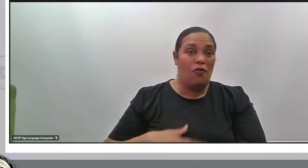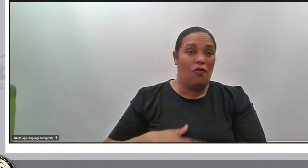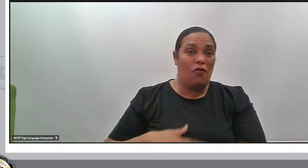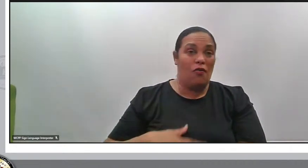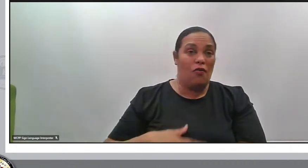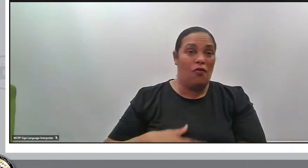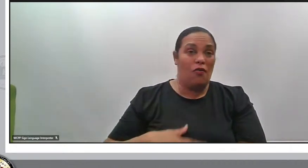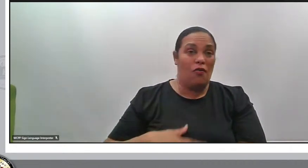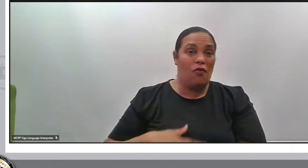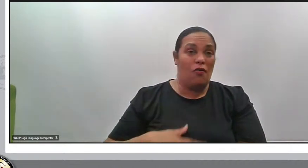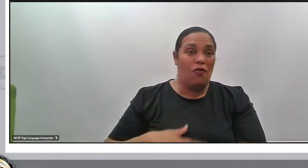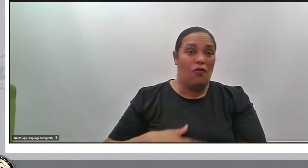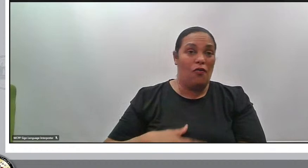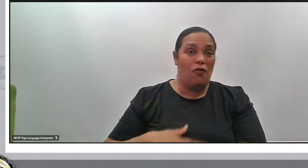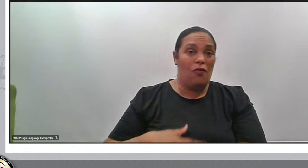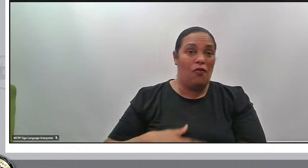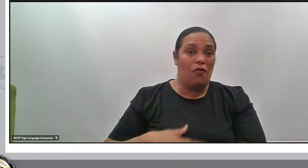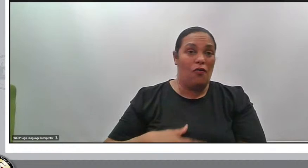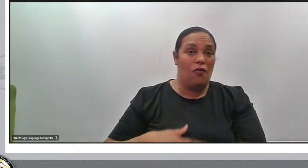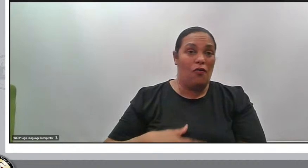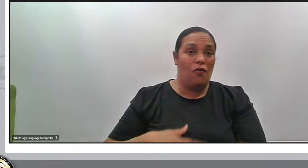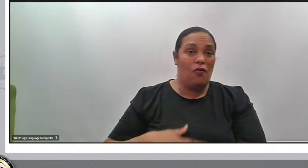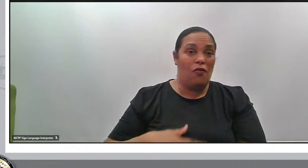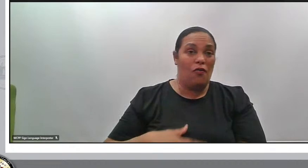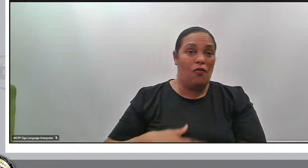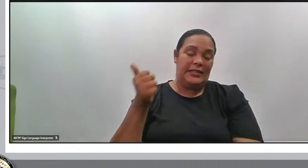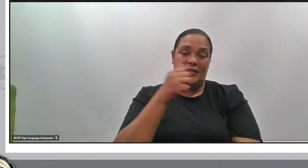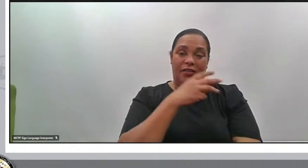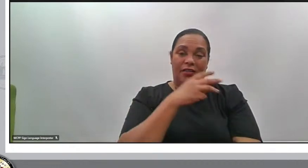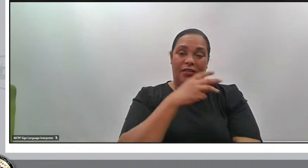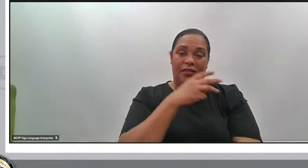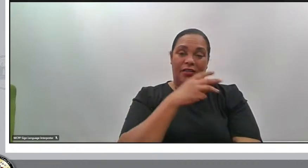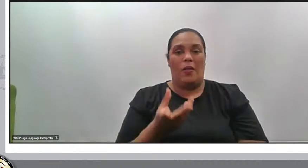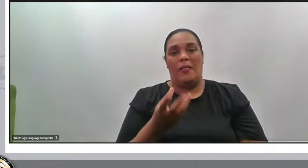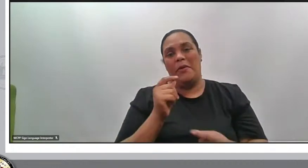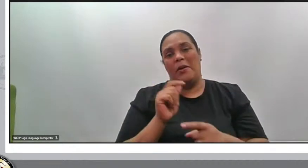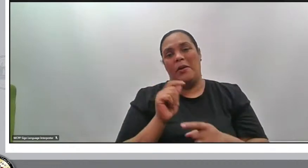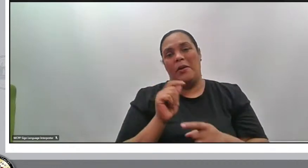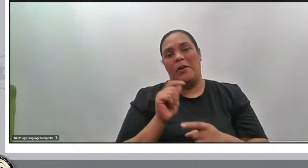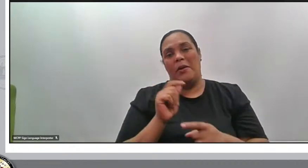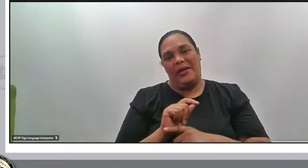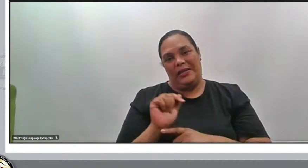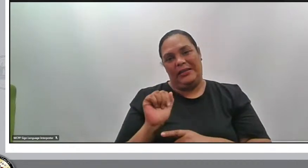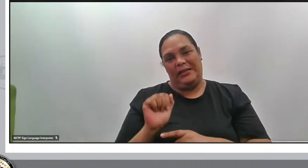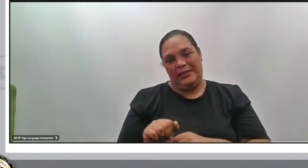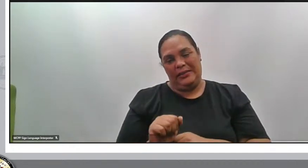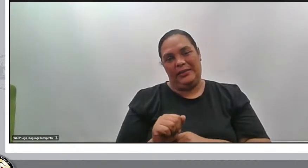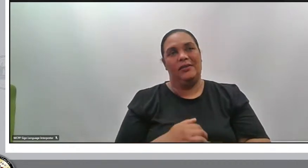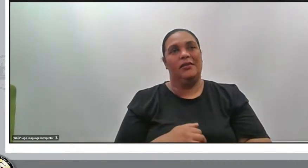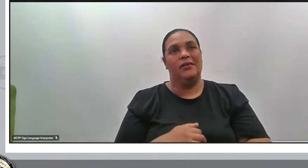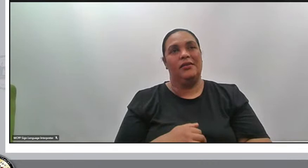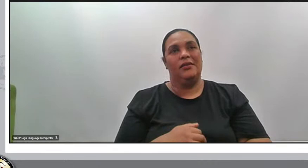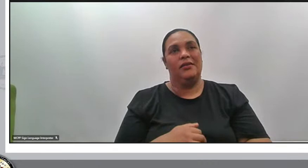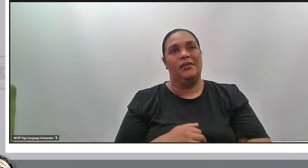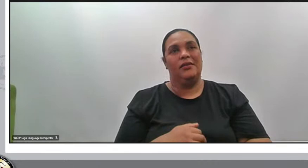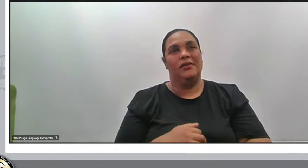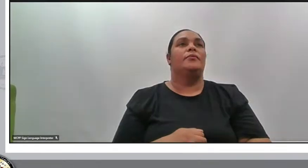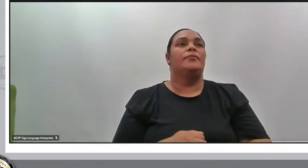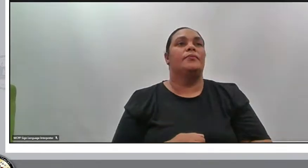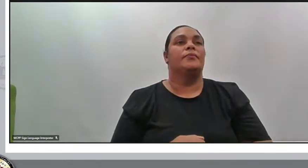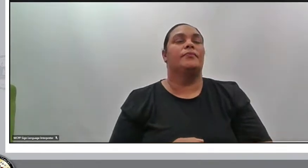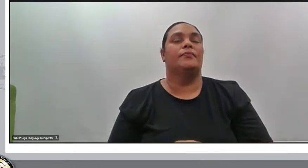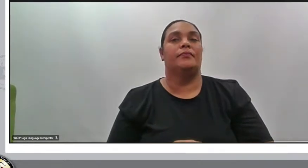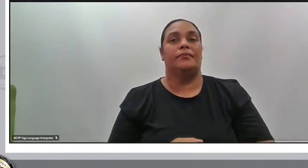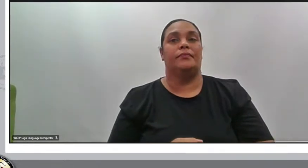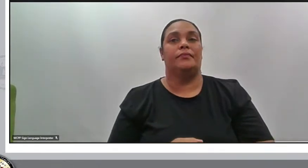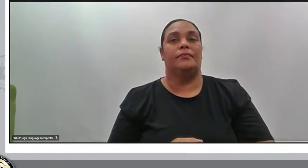staff, including managers as well, and senior managers. We all receive training, and it's, I